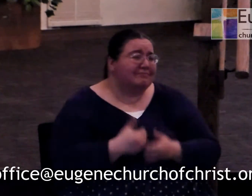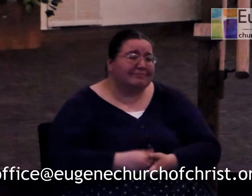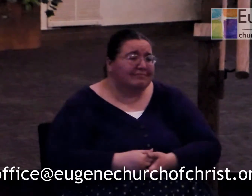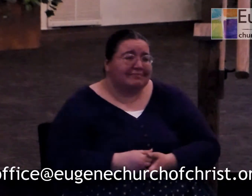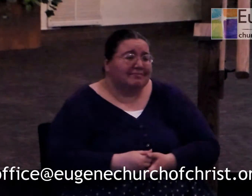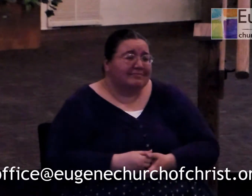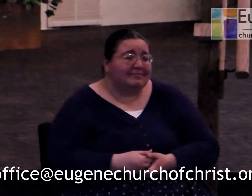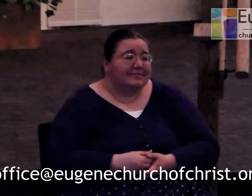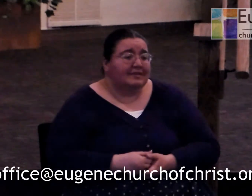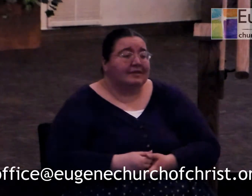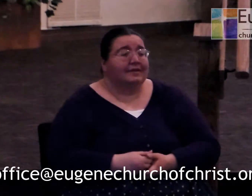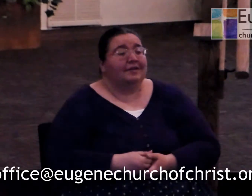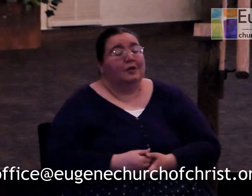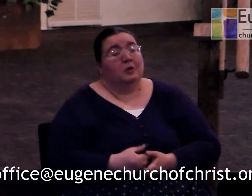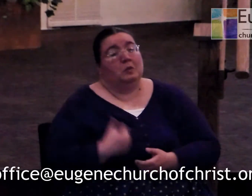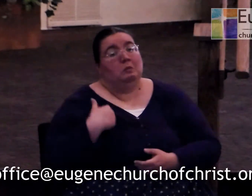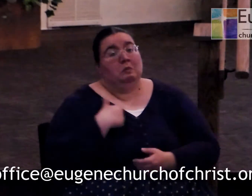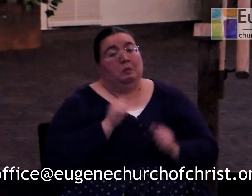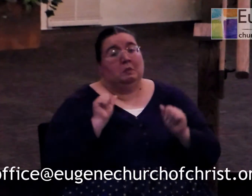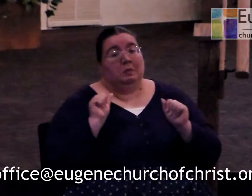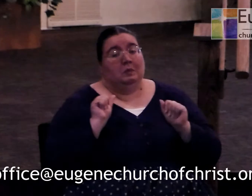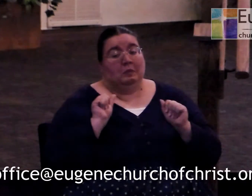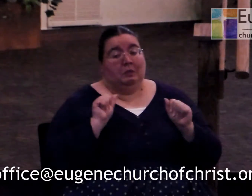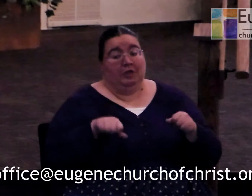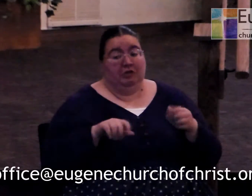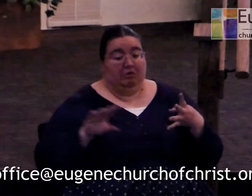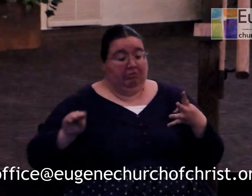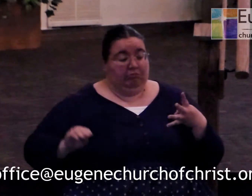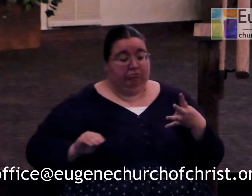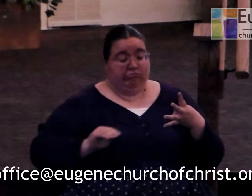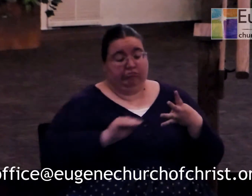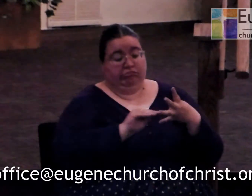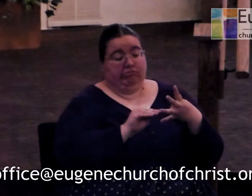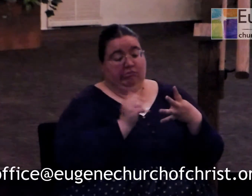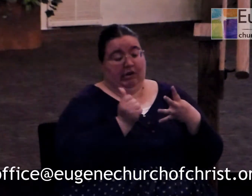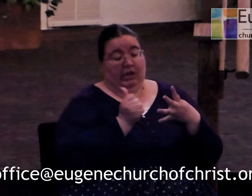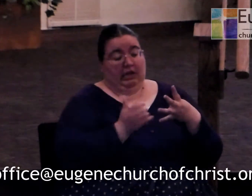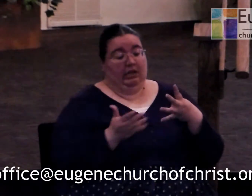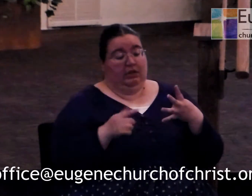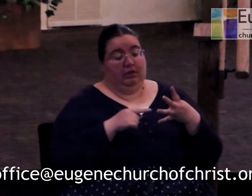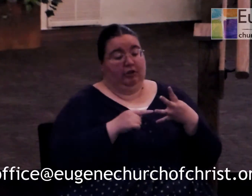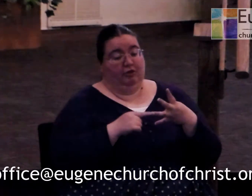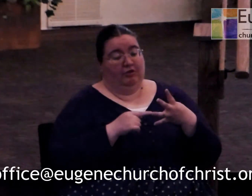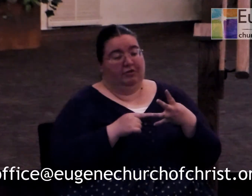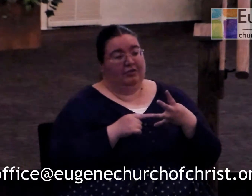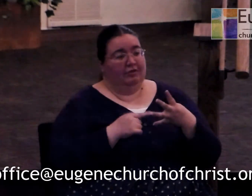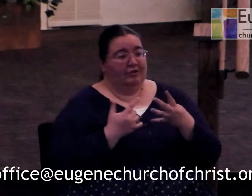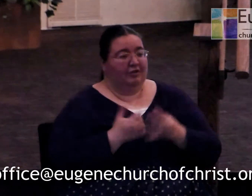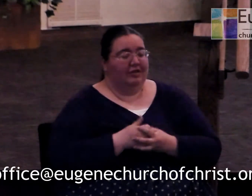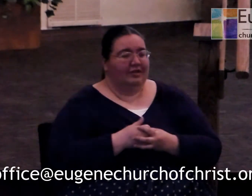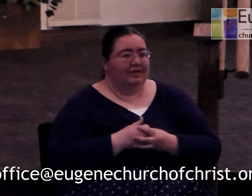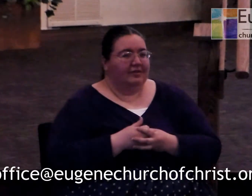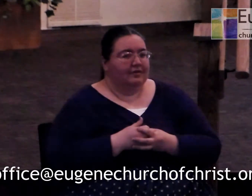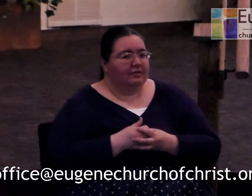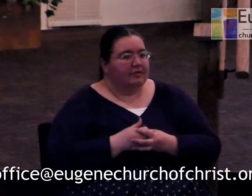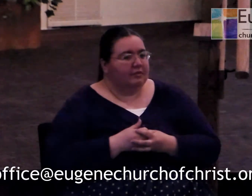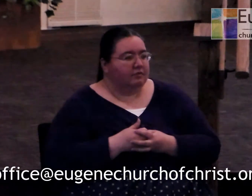put anything into this basket, by the way. Are we going to make the time to do that? Are we going